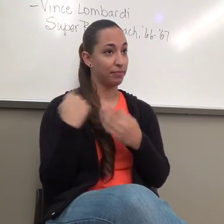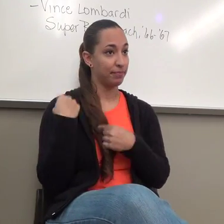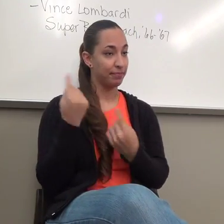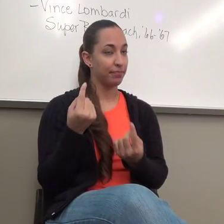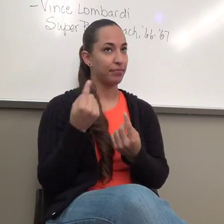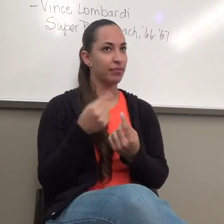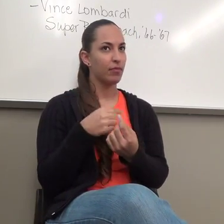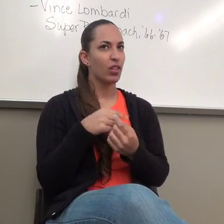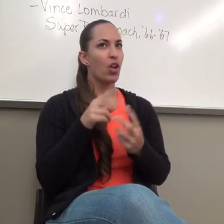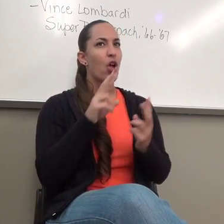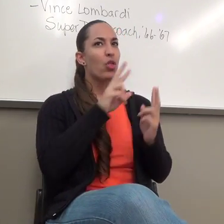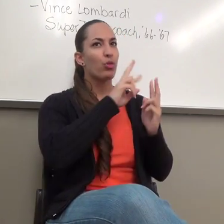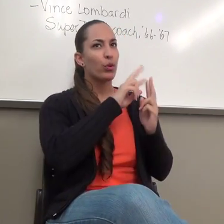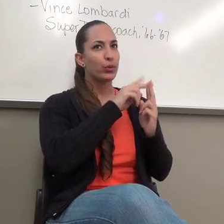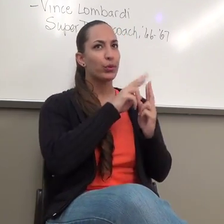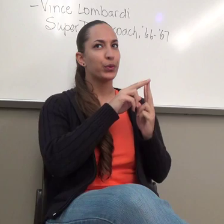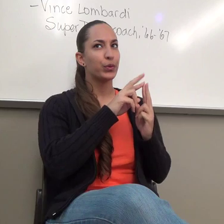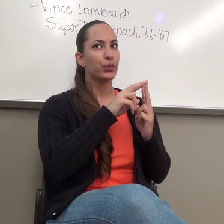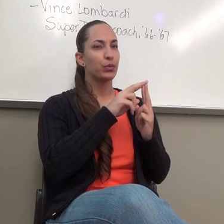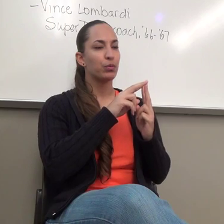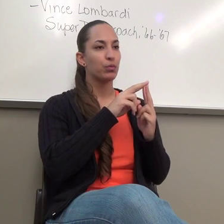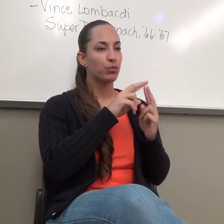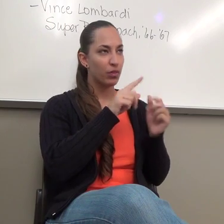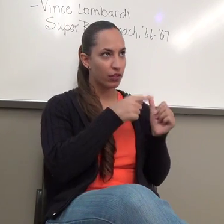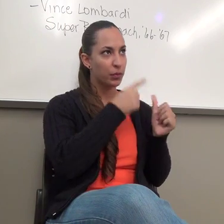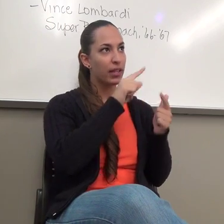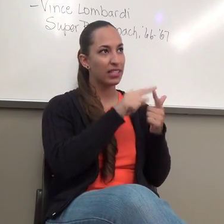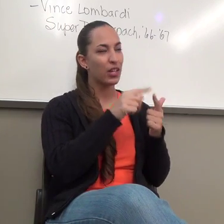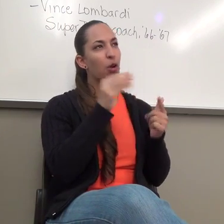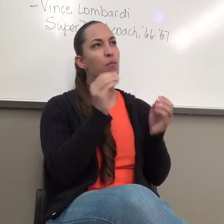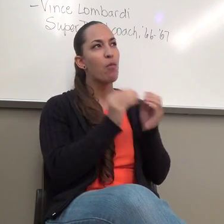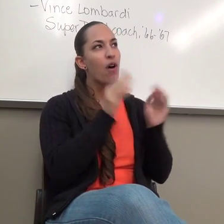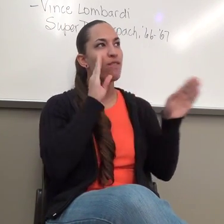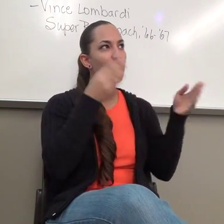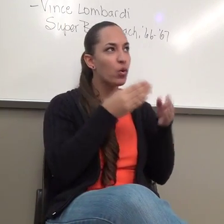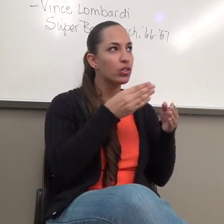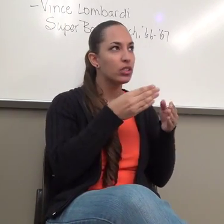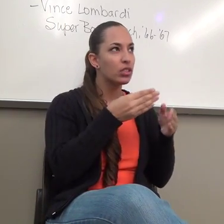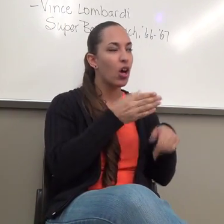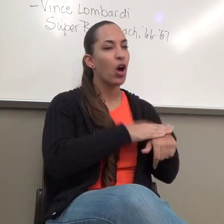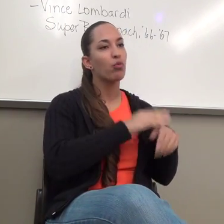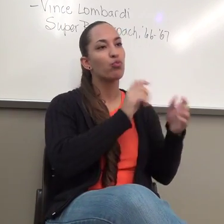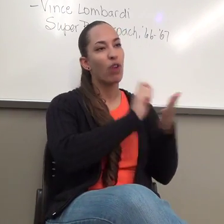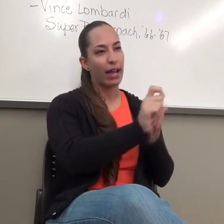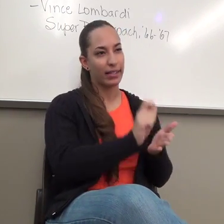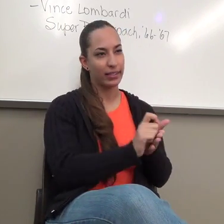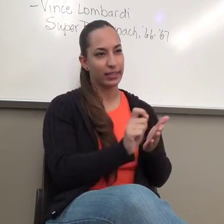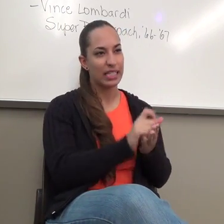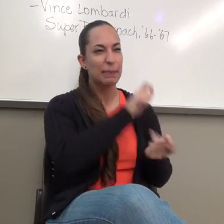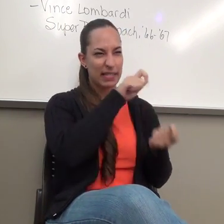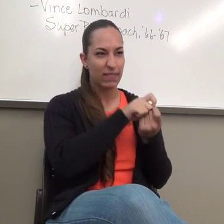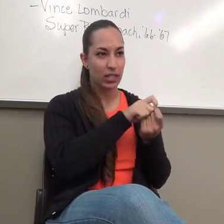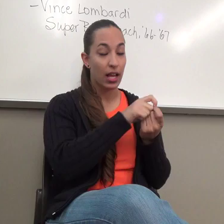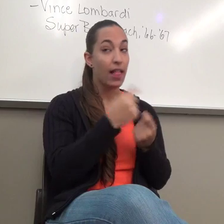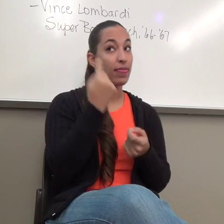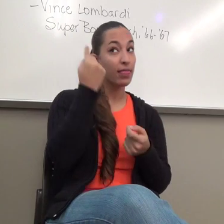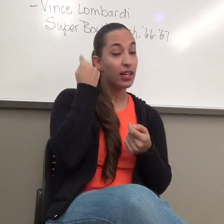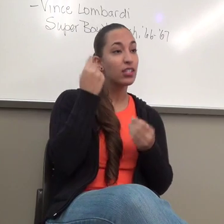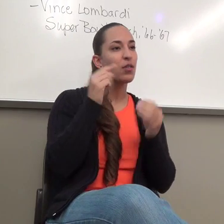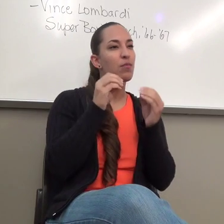were more geared specifically toward writing. This is geared more toward